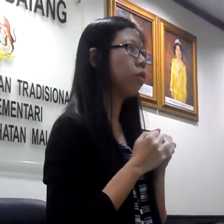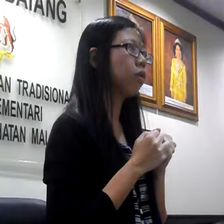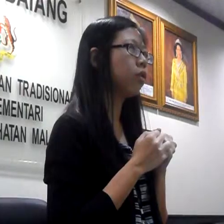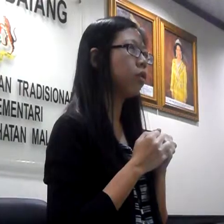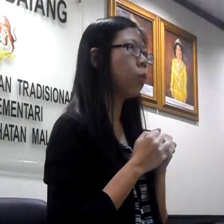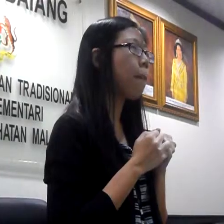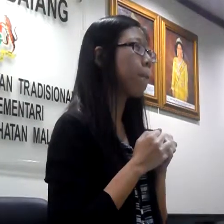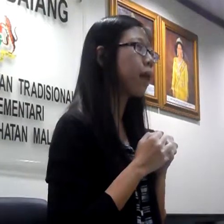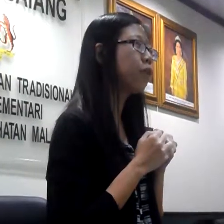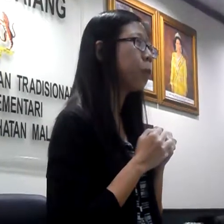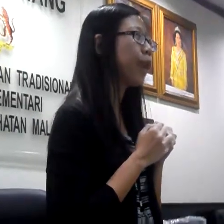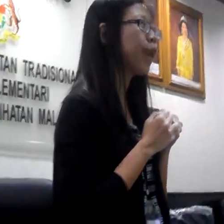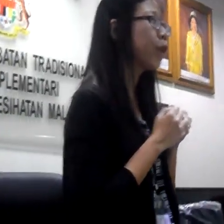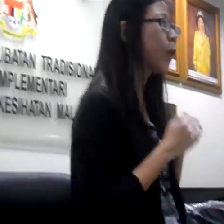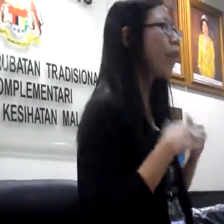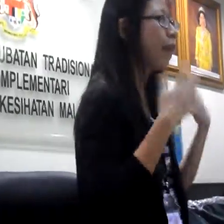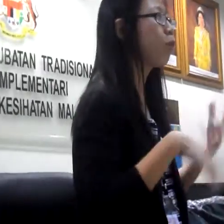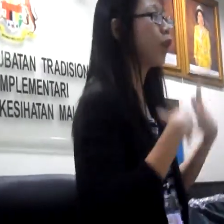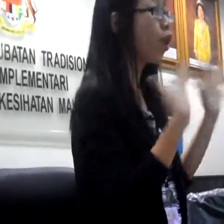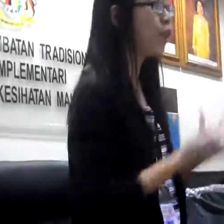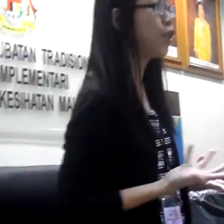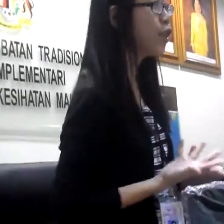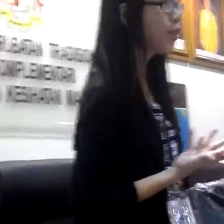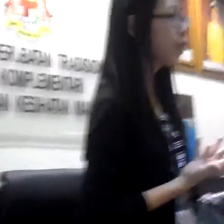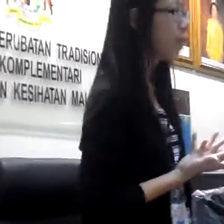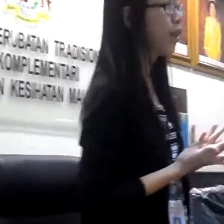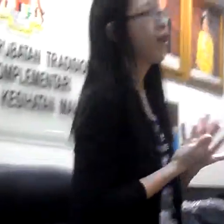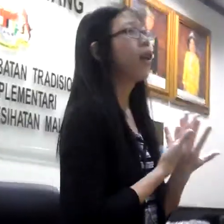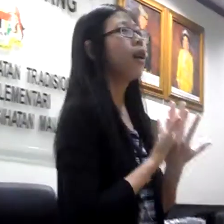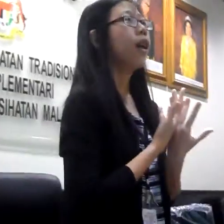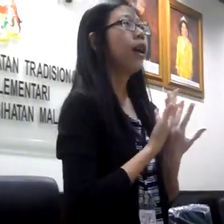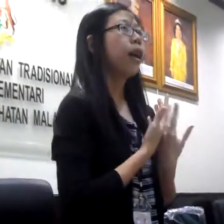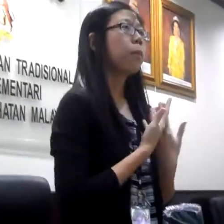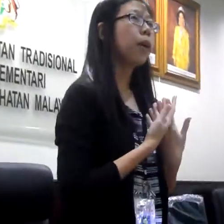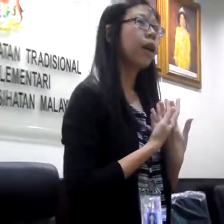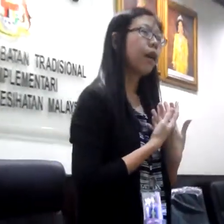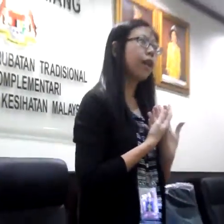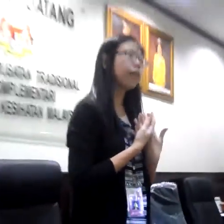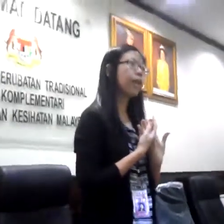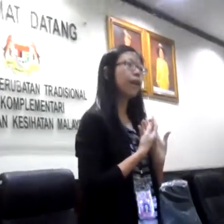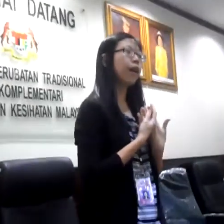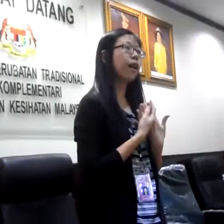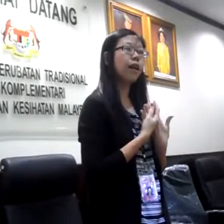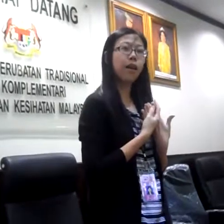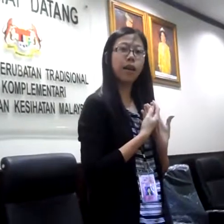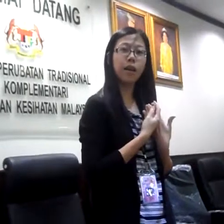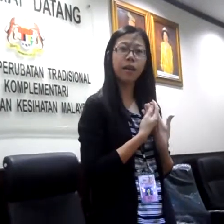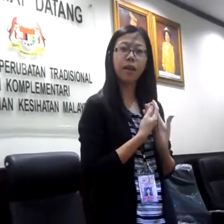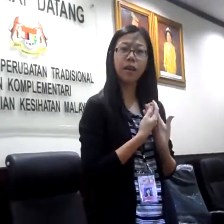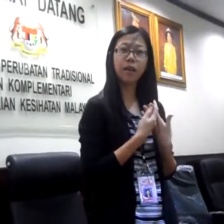one month for me to adapt to the conditions. Uh-huh. But, oh. Come on, hands, open your hands.